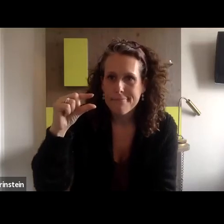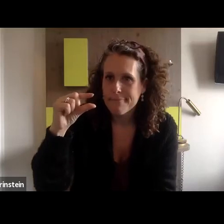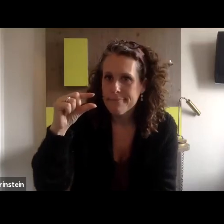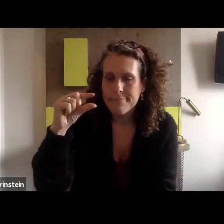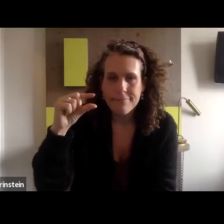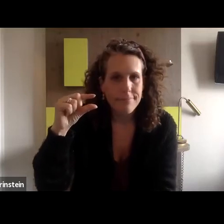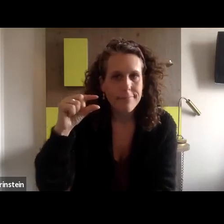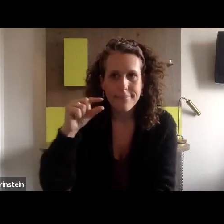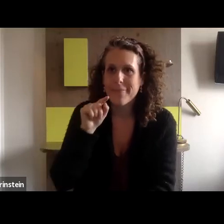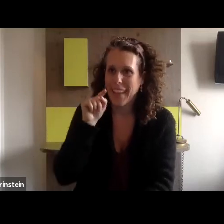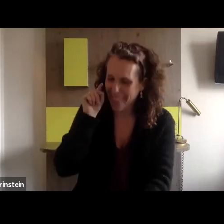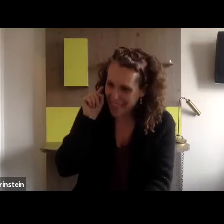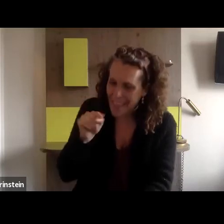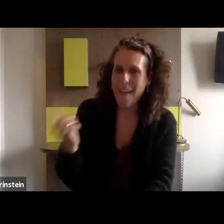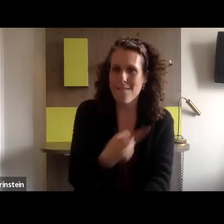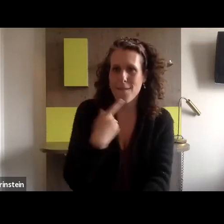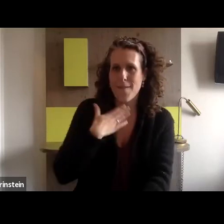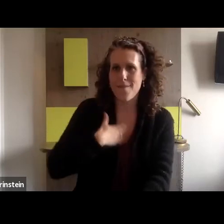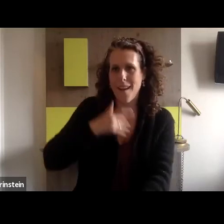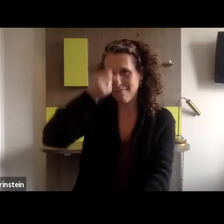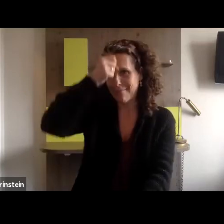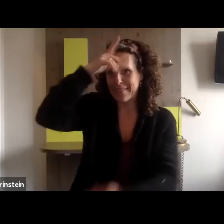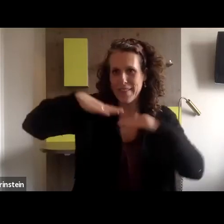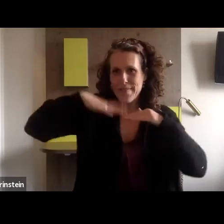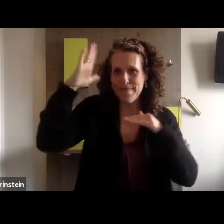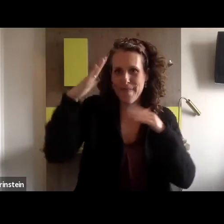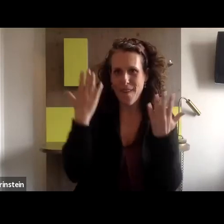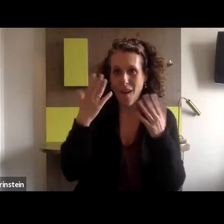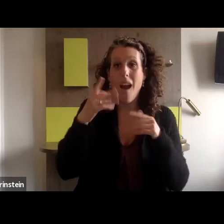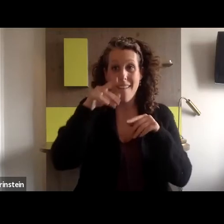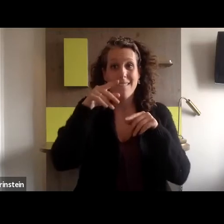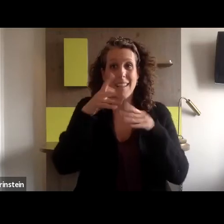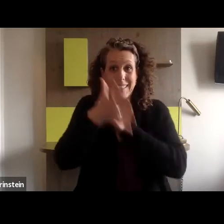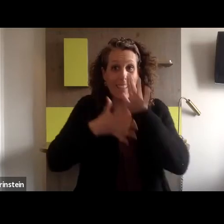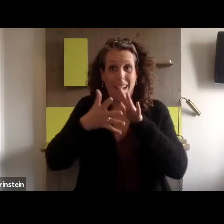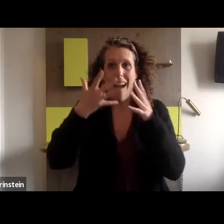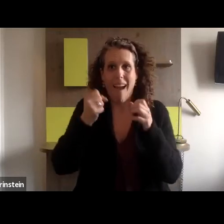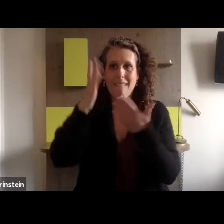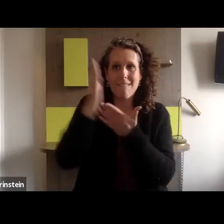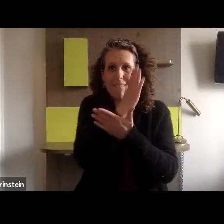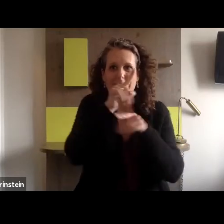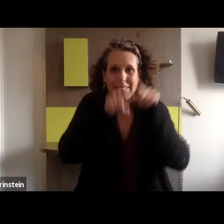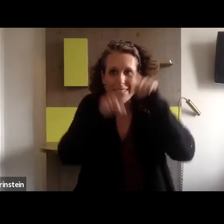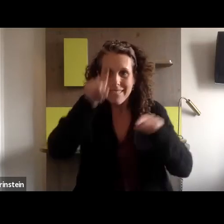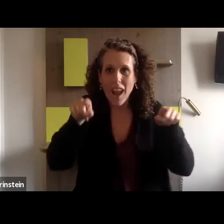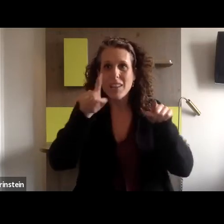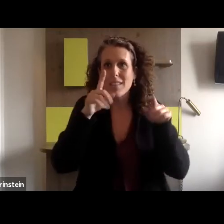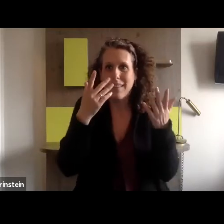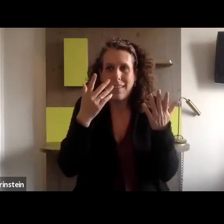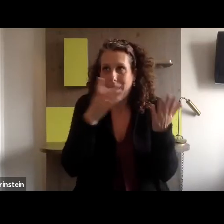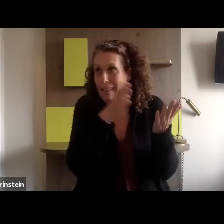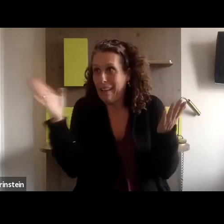we try to address is on what are variants that are acceptable. So what we did